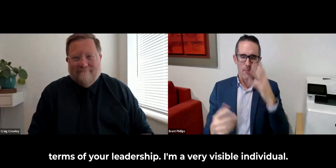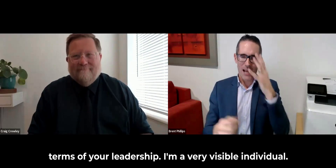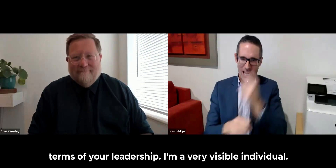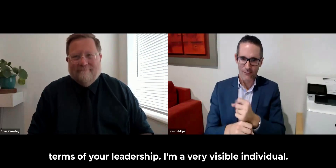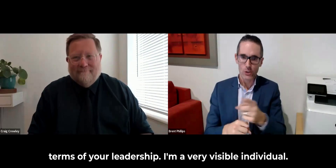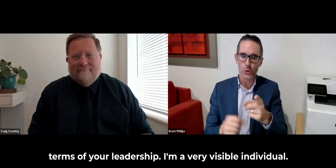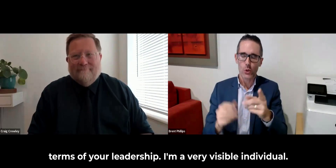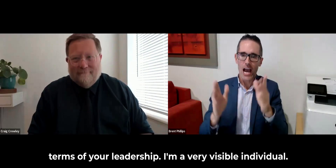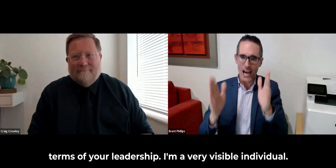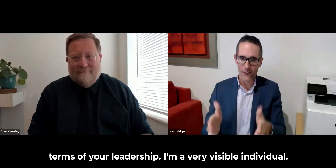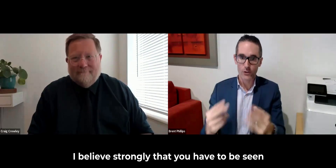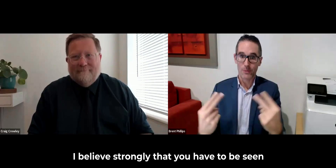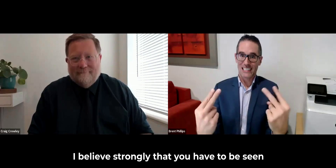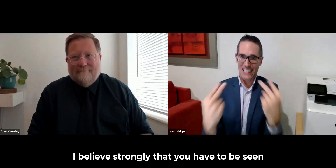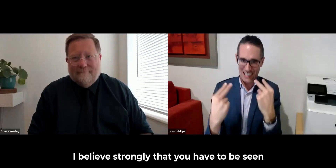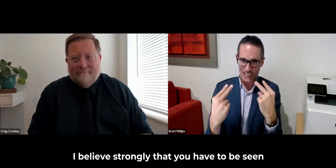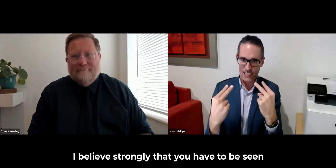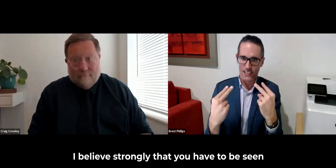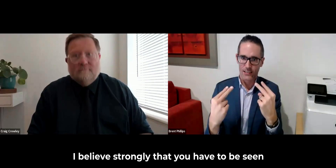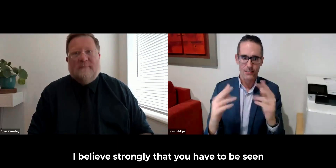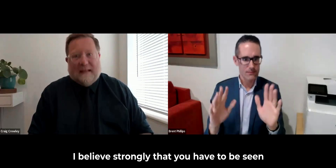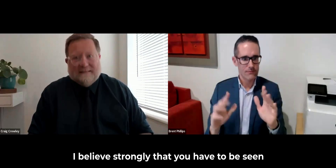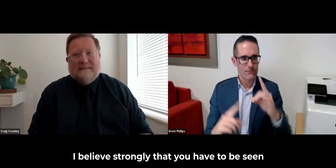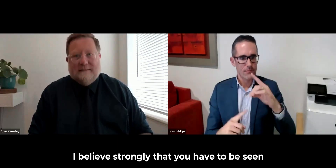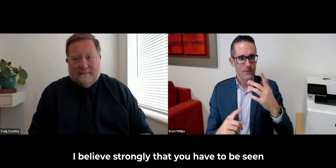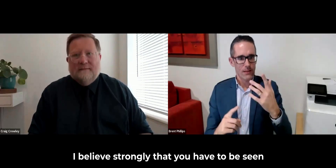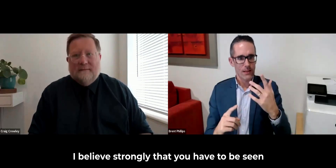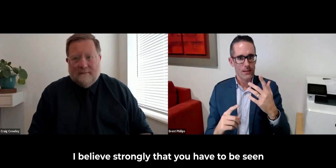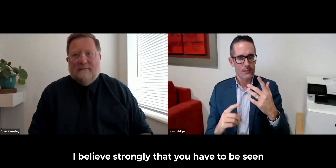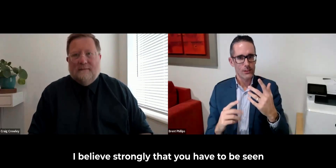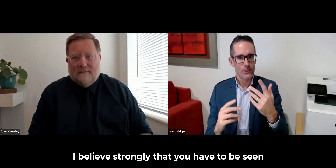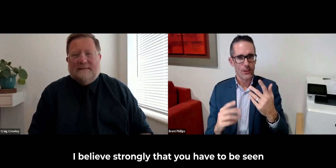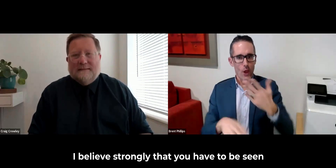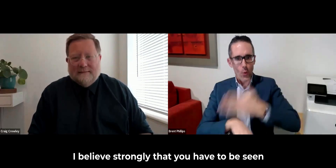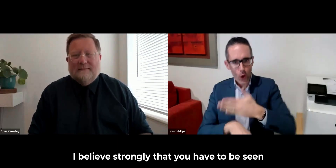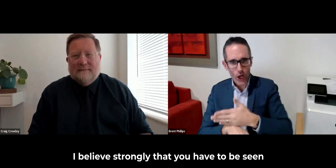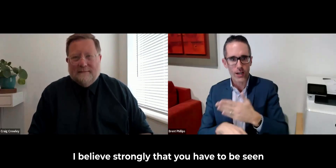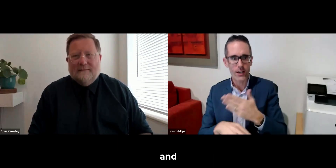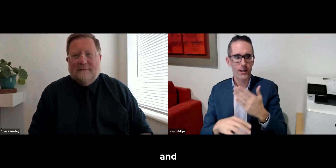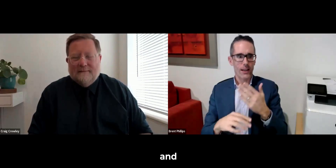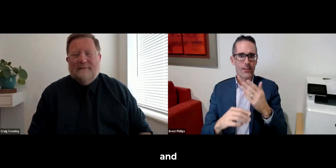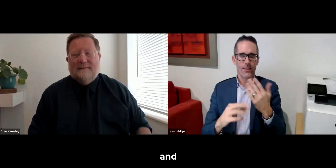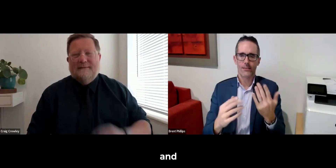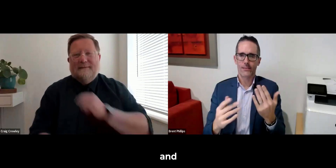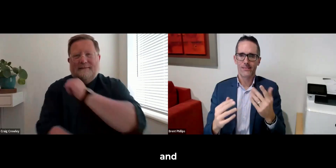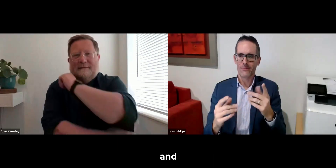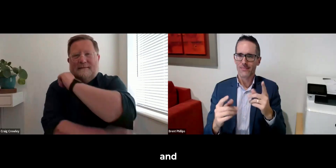visible individual. I believe strongly that you have to be seen, and